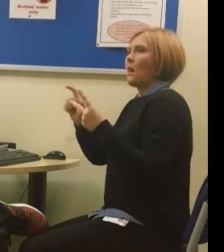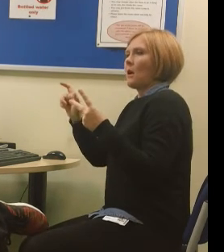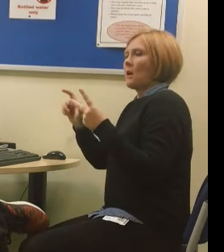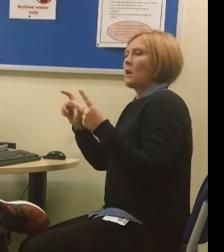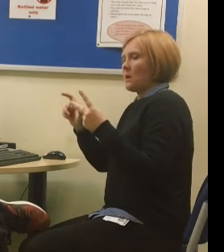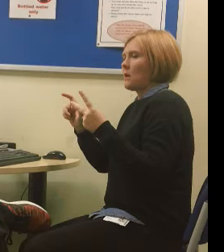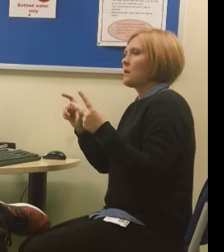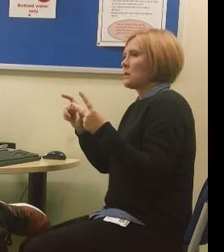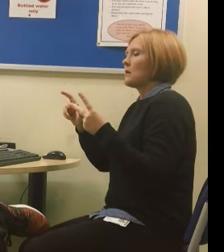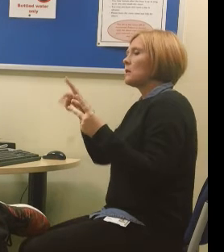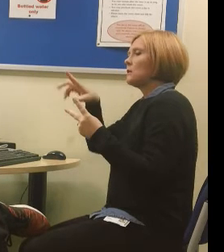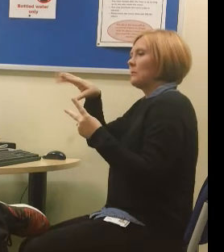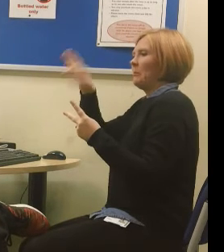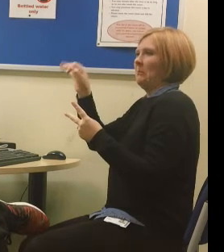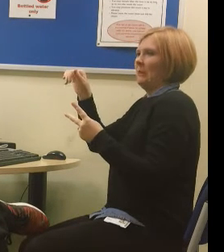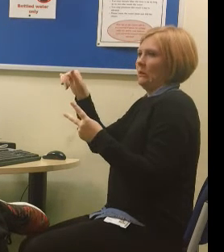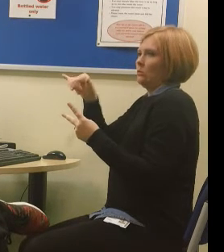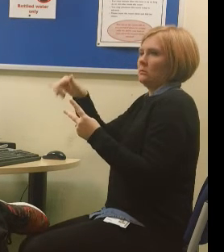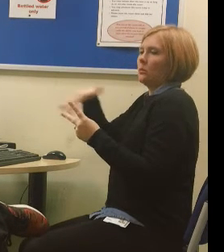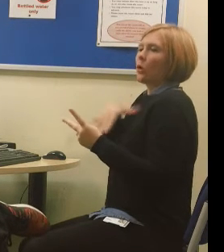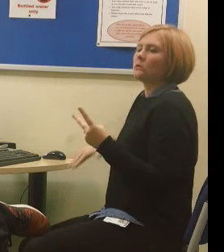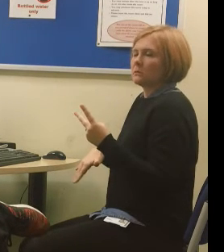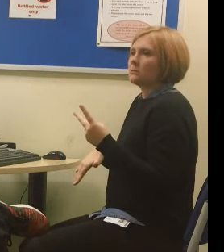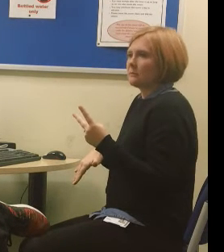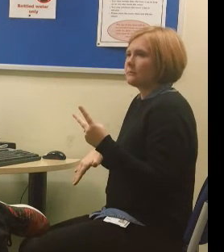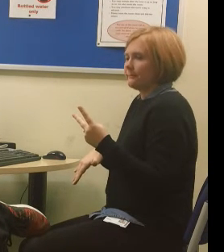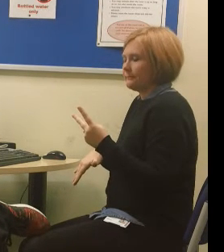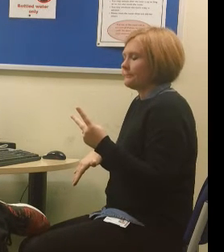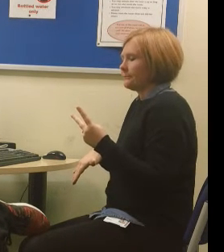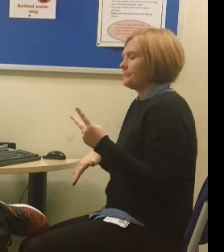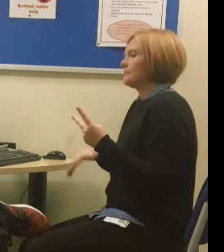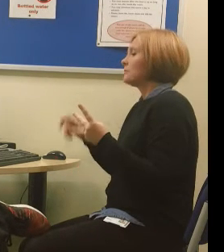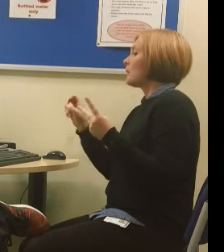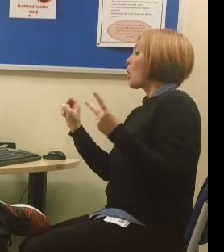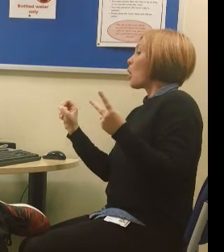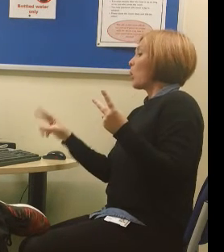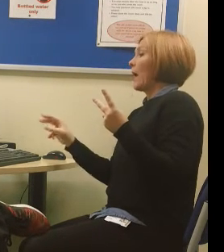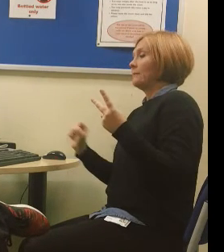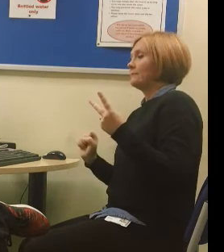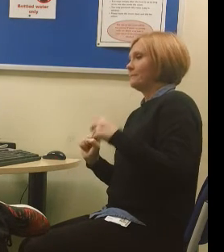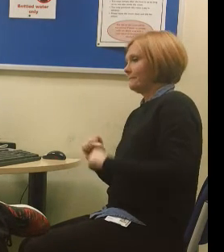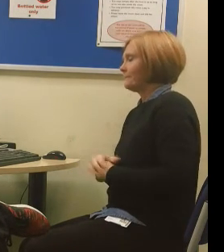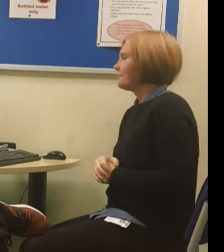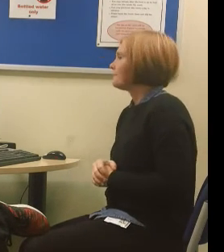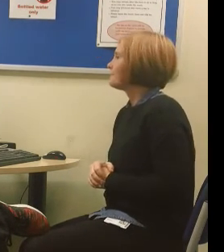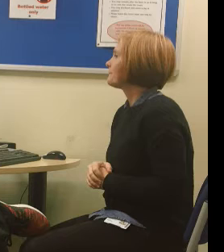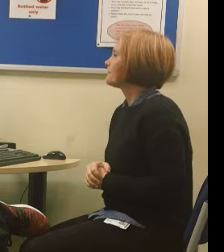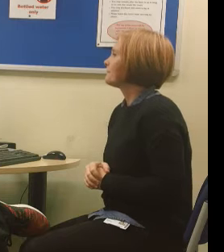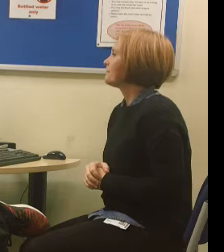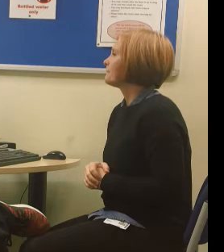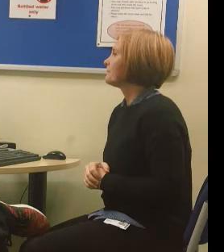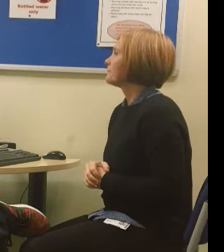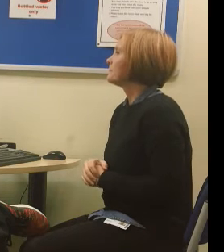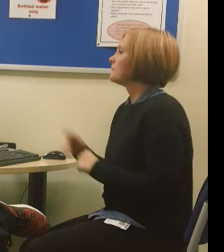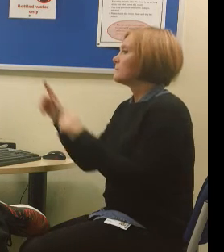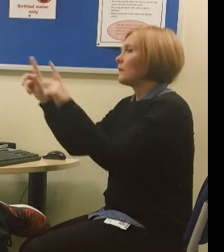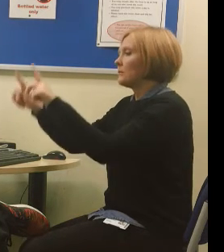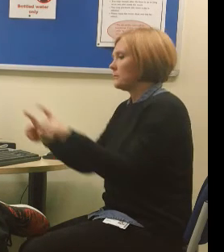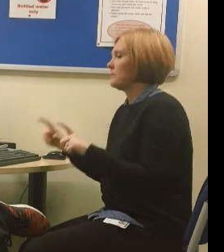Simply select the one that's appropriate for your document and click OK, and then Paper Cut will bring up